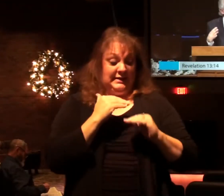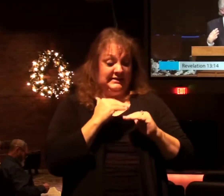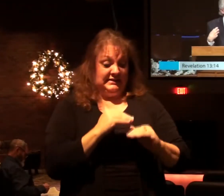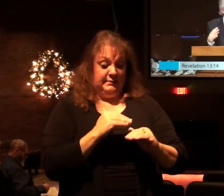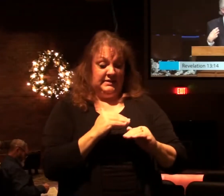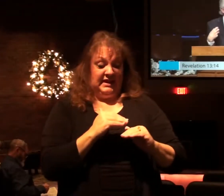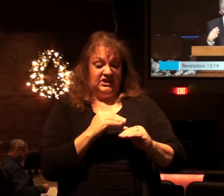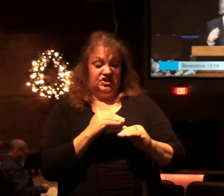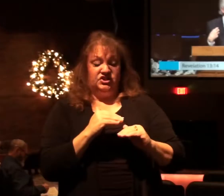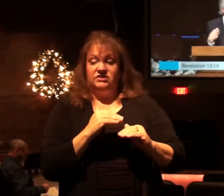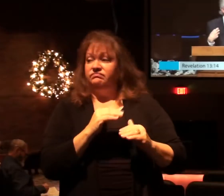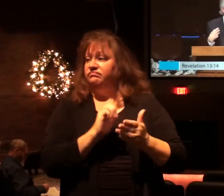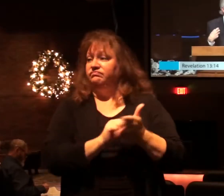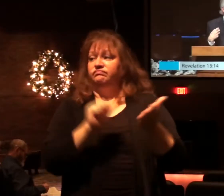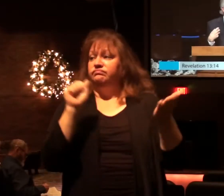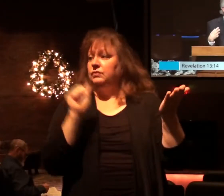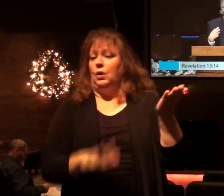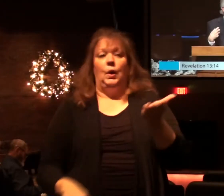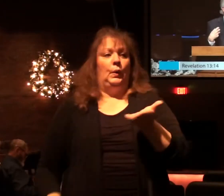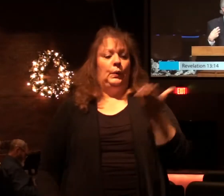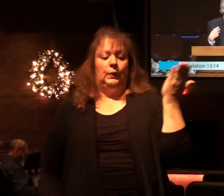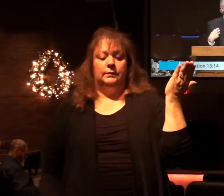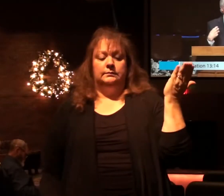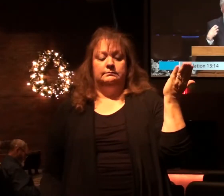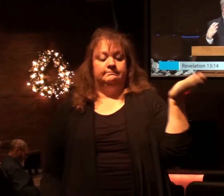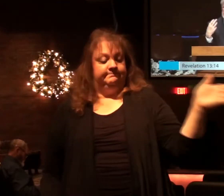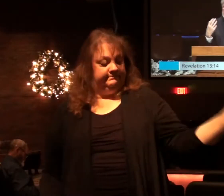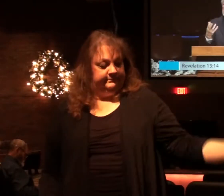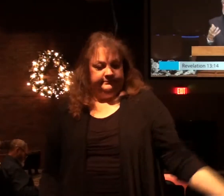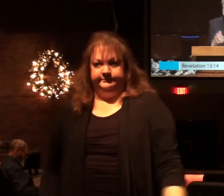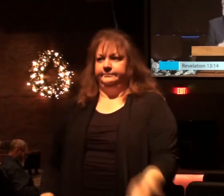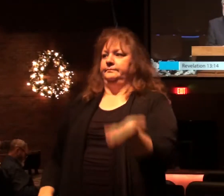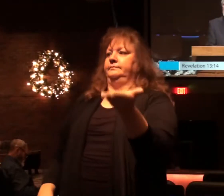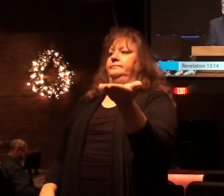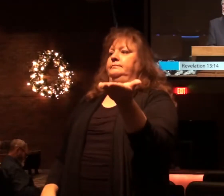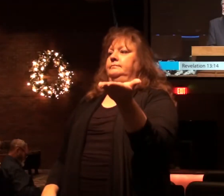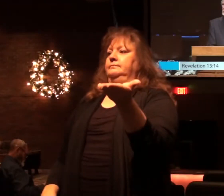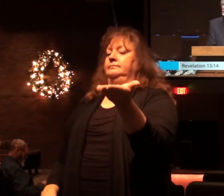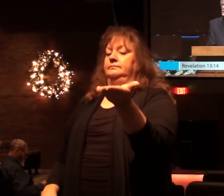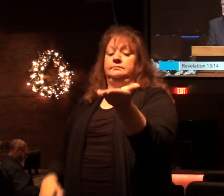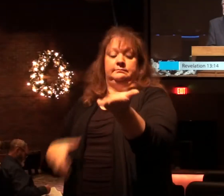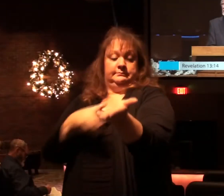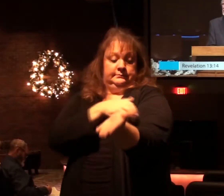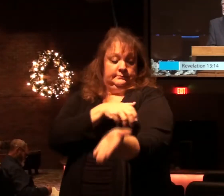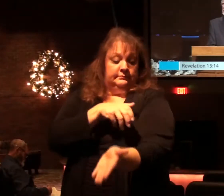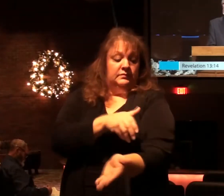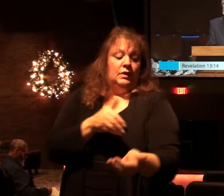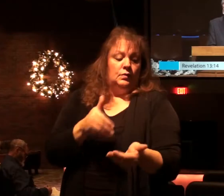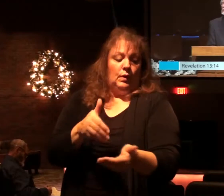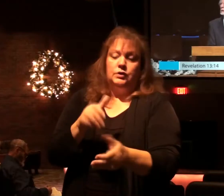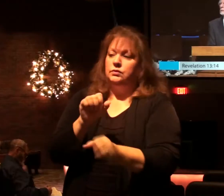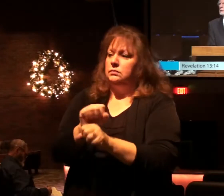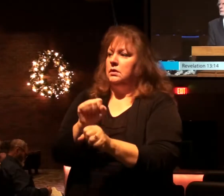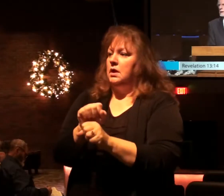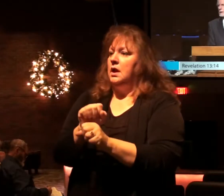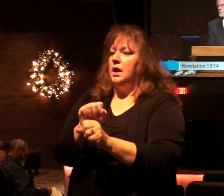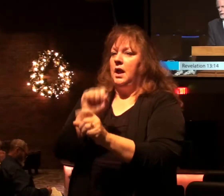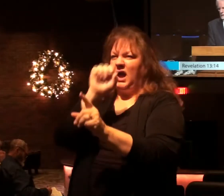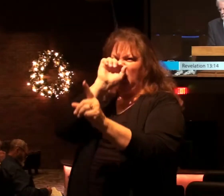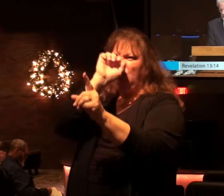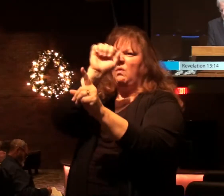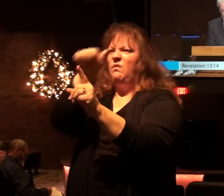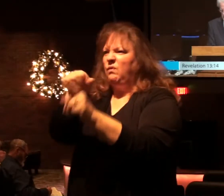limitations on the devil, and he is able to do miracles that will delude people